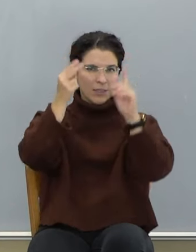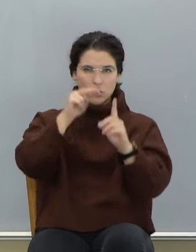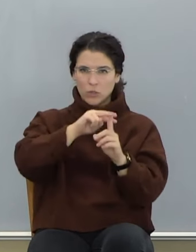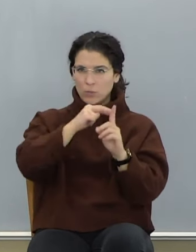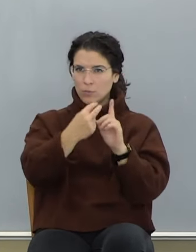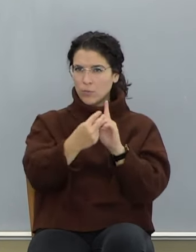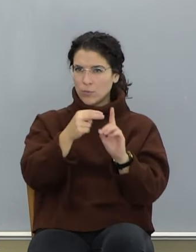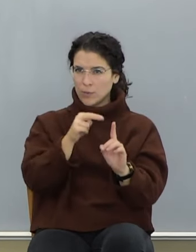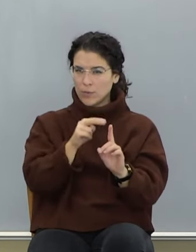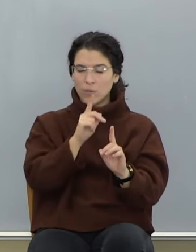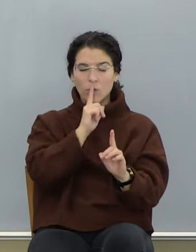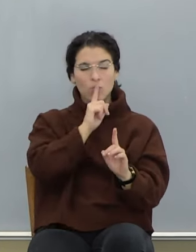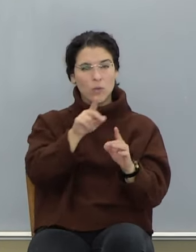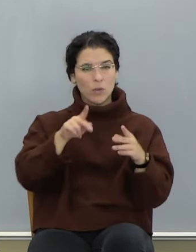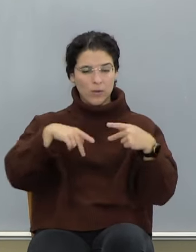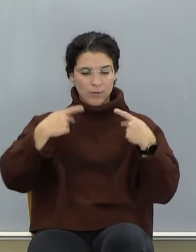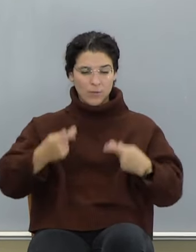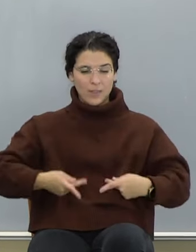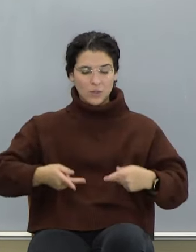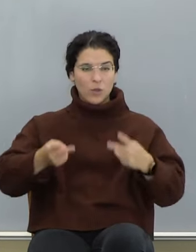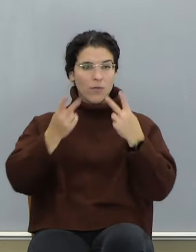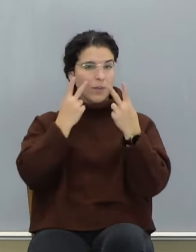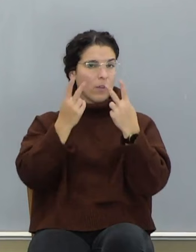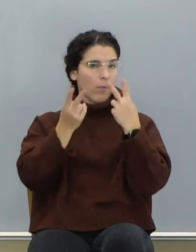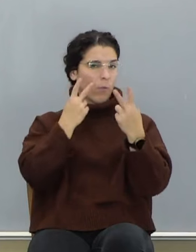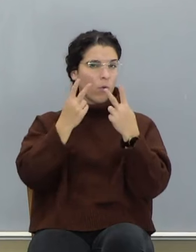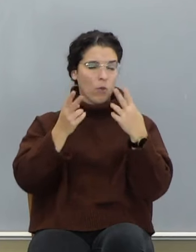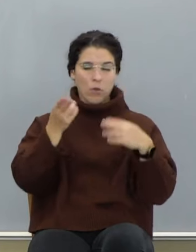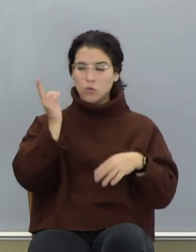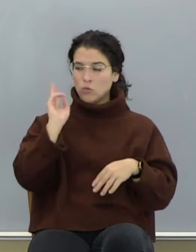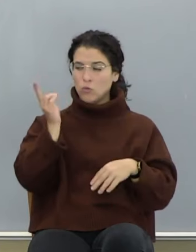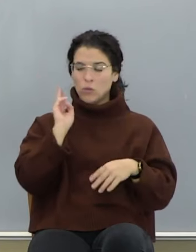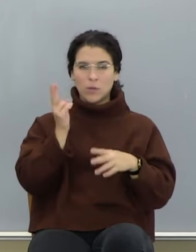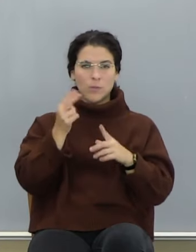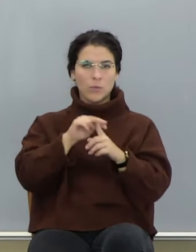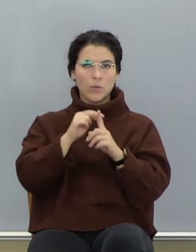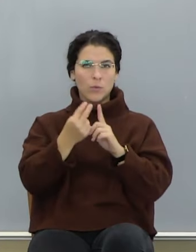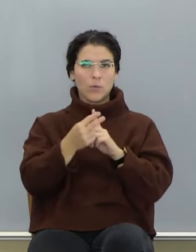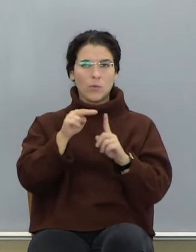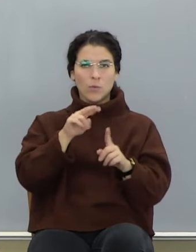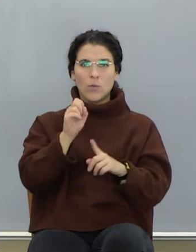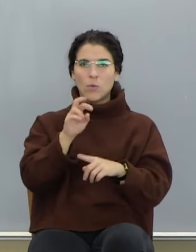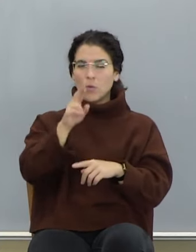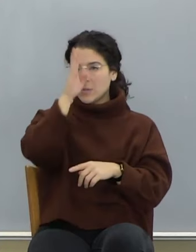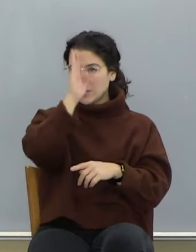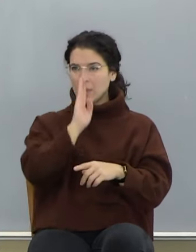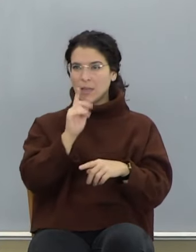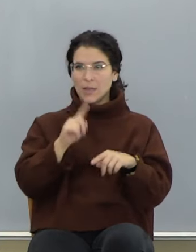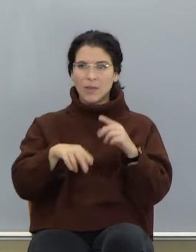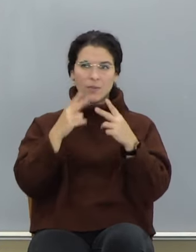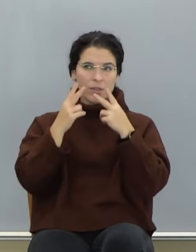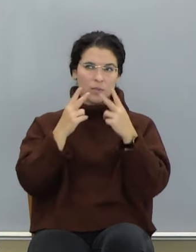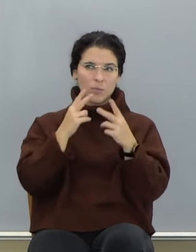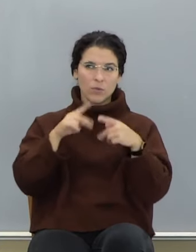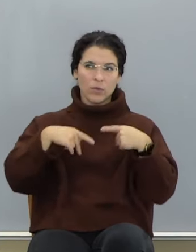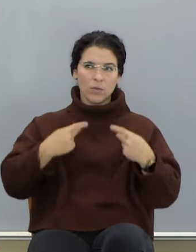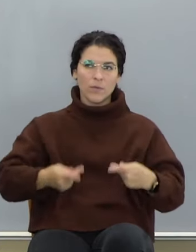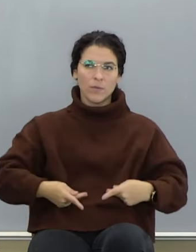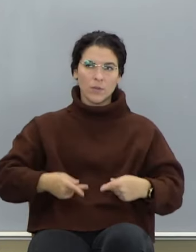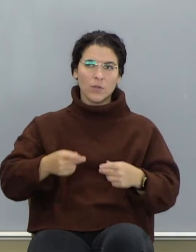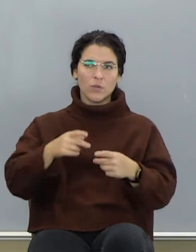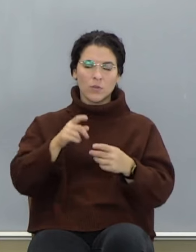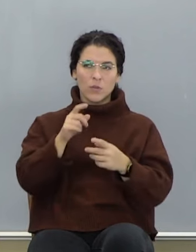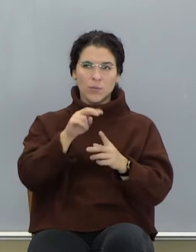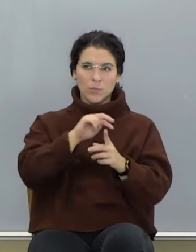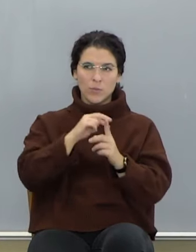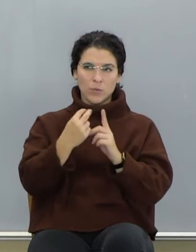it's the literal, physical, visible, historic perspective, or if it's God's invisible, spiritual perspective. I